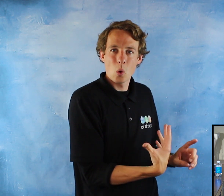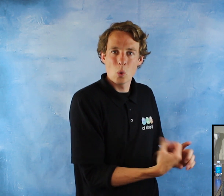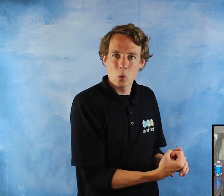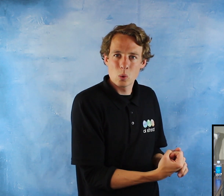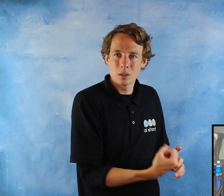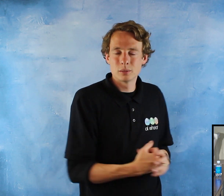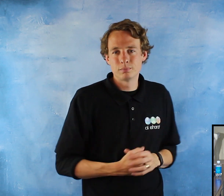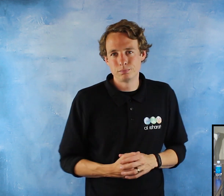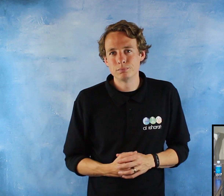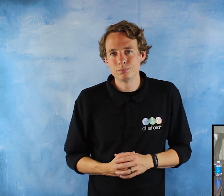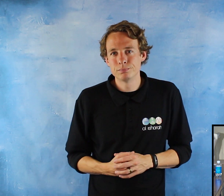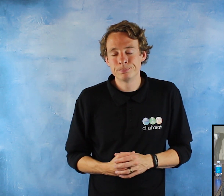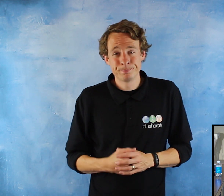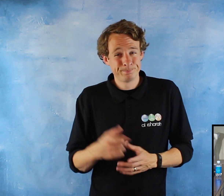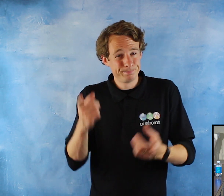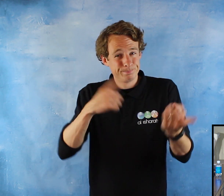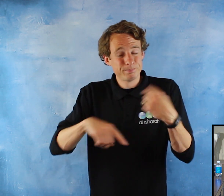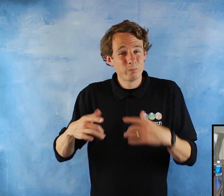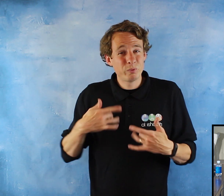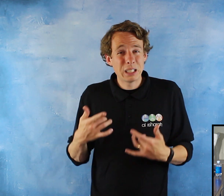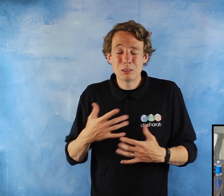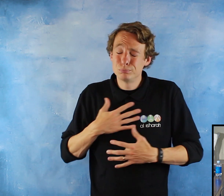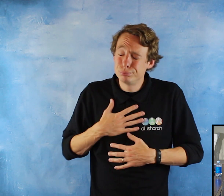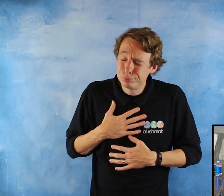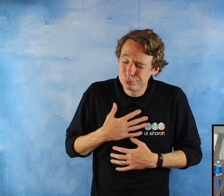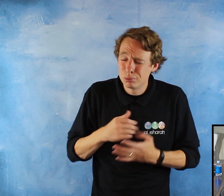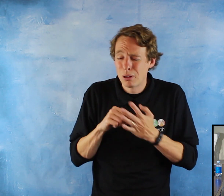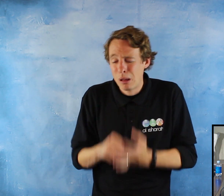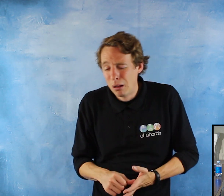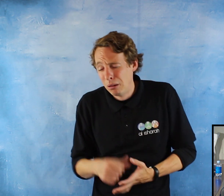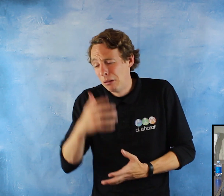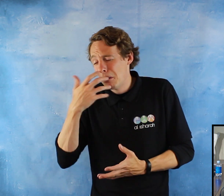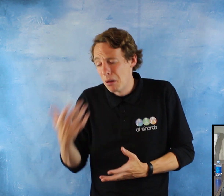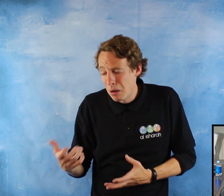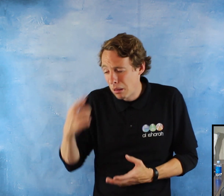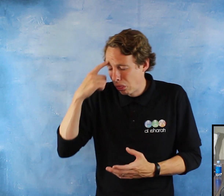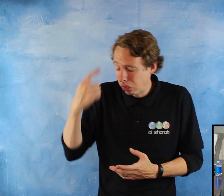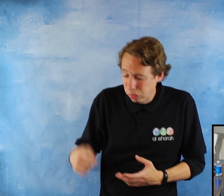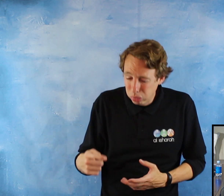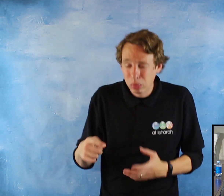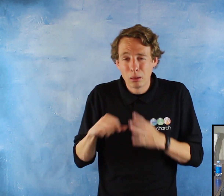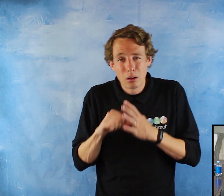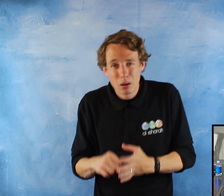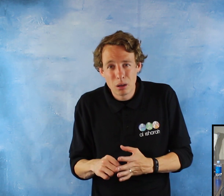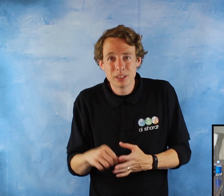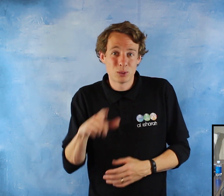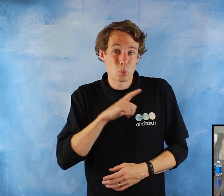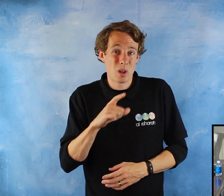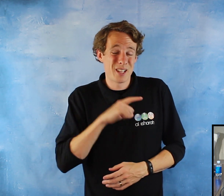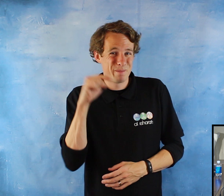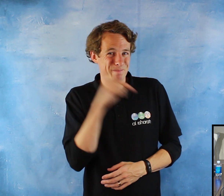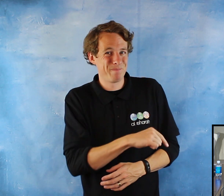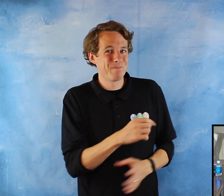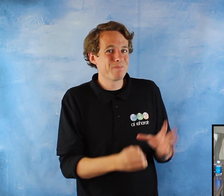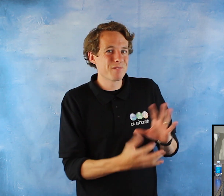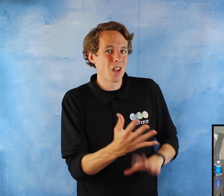in Jahannam is difficult for us to bear. He also warned us in the hadith, in the Quranic verse of Surah Tawbah, ayah number